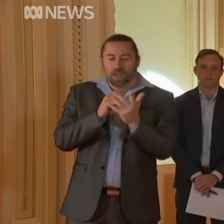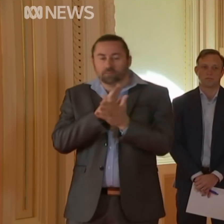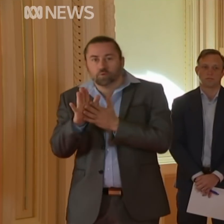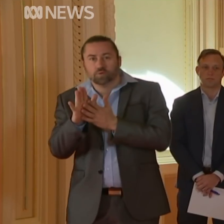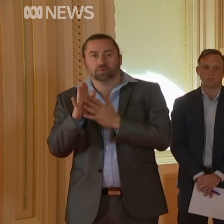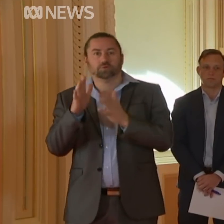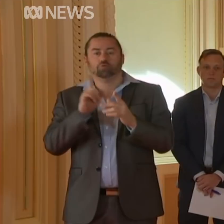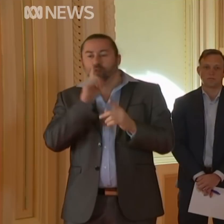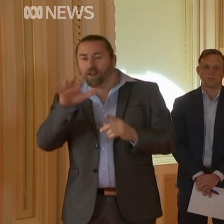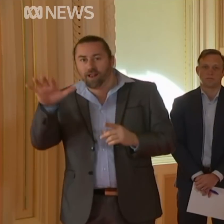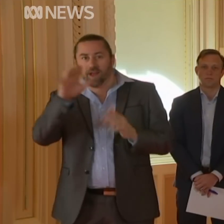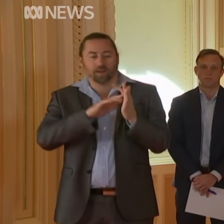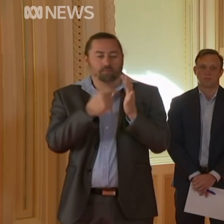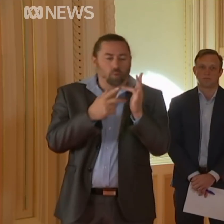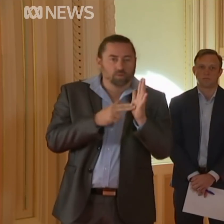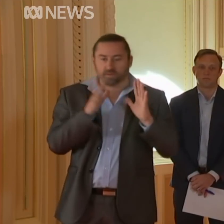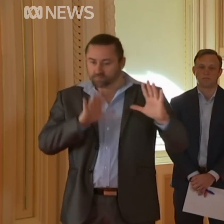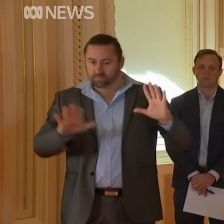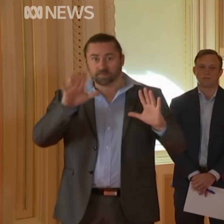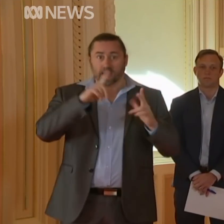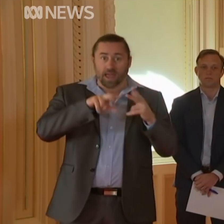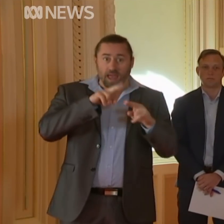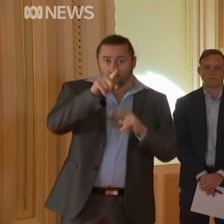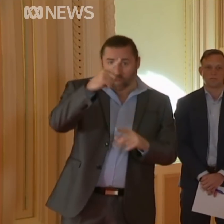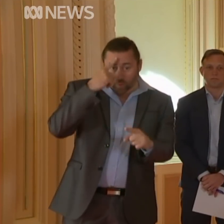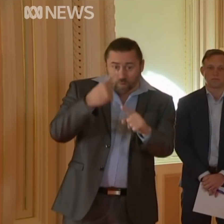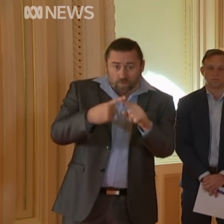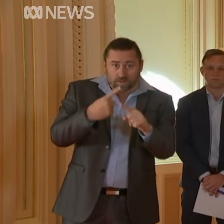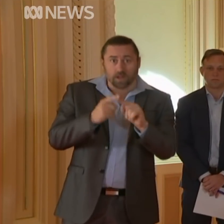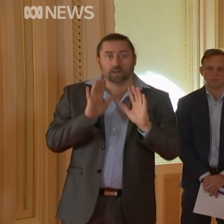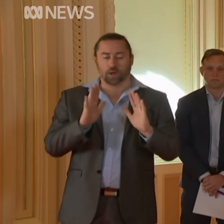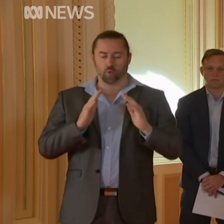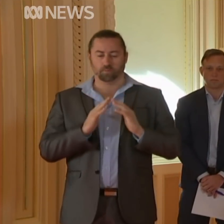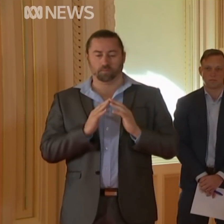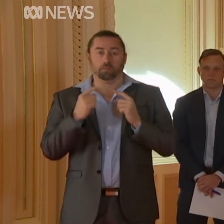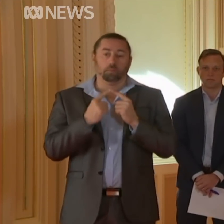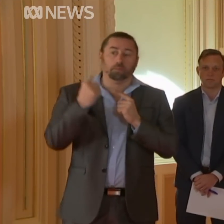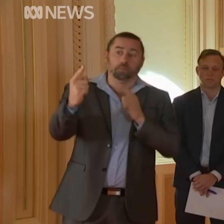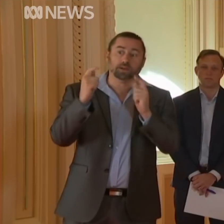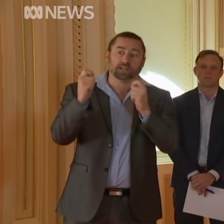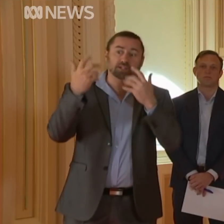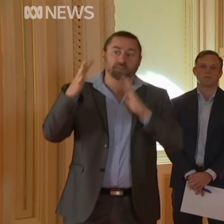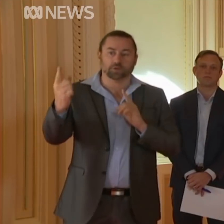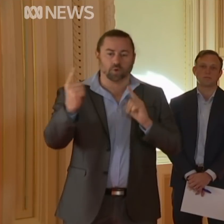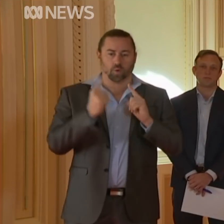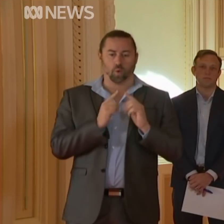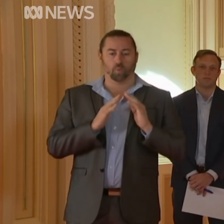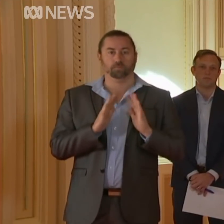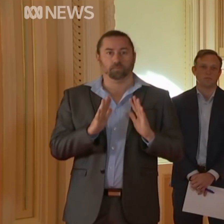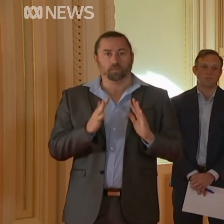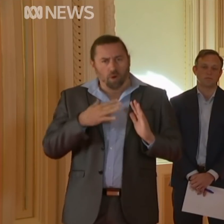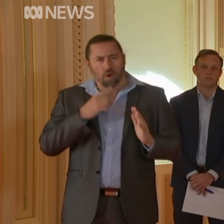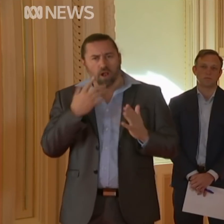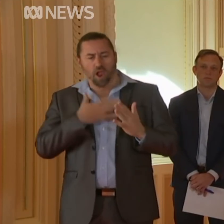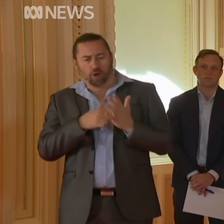you are sick, stay at home and get tested. We would like to see more tests being conducted. I